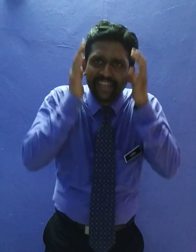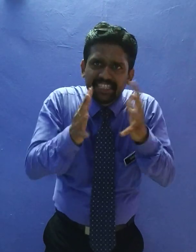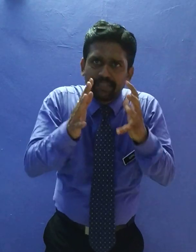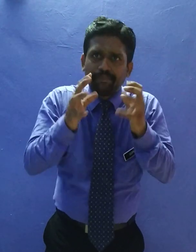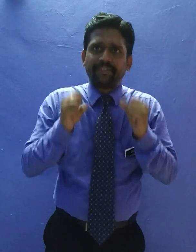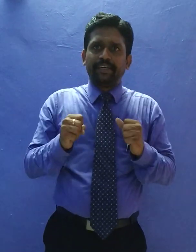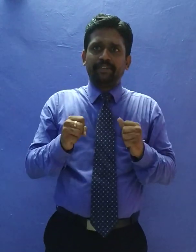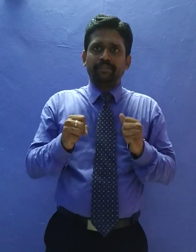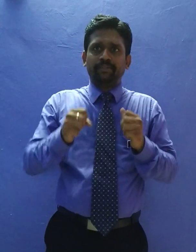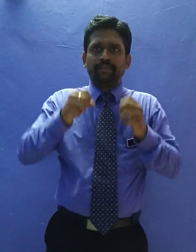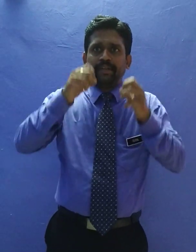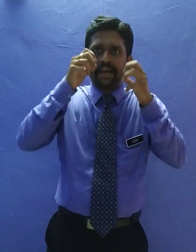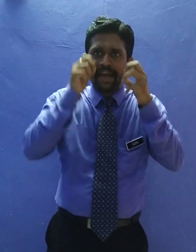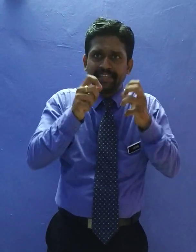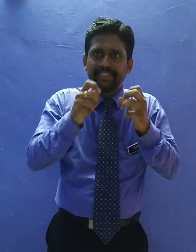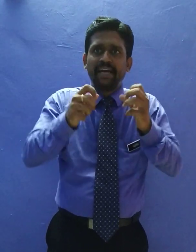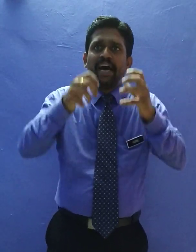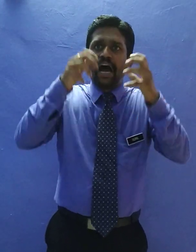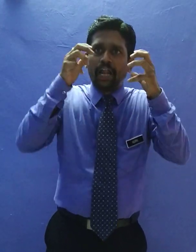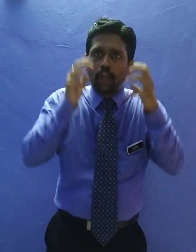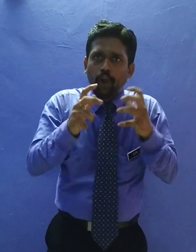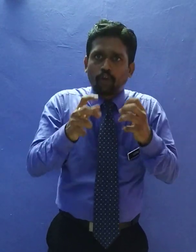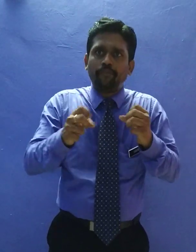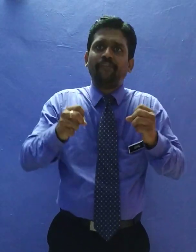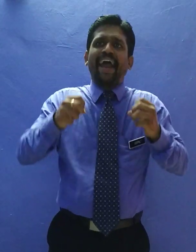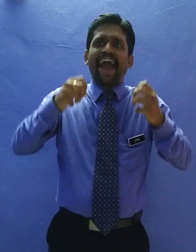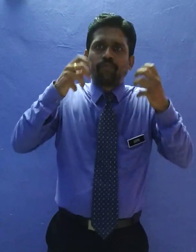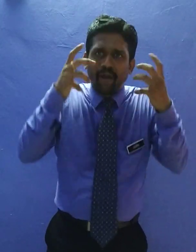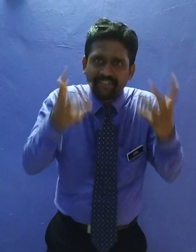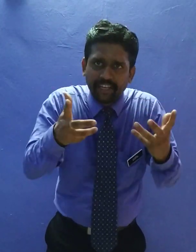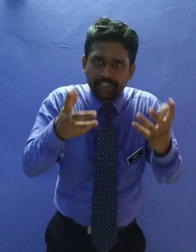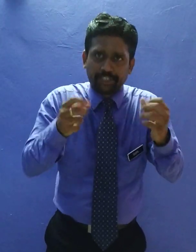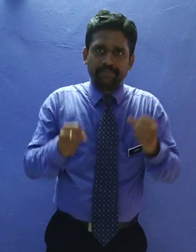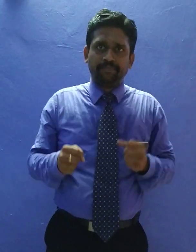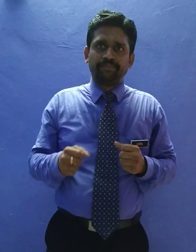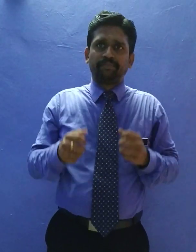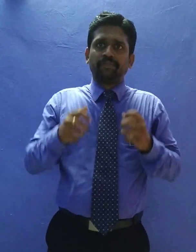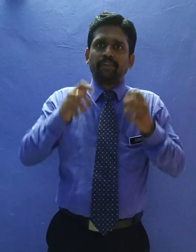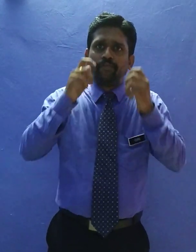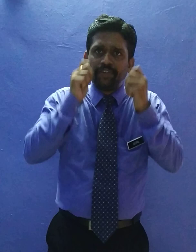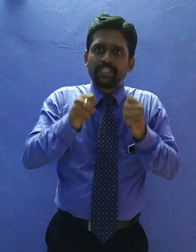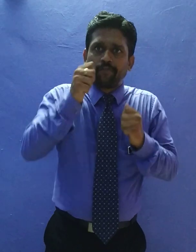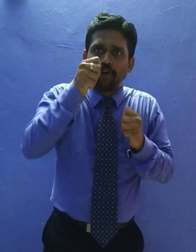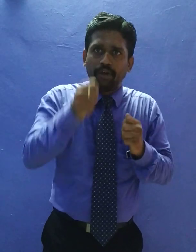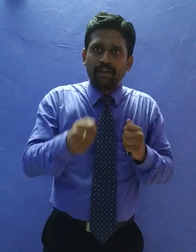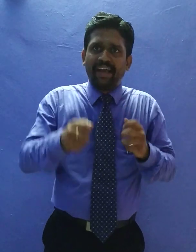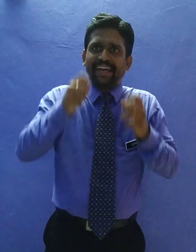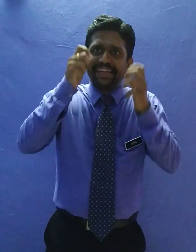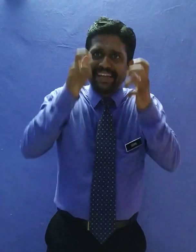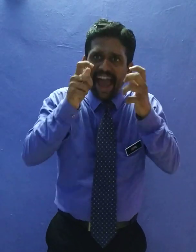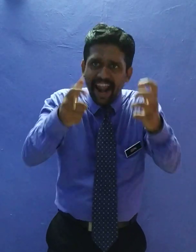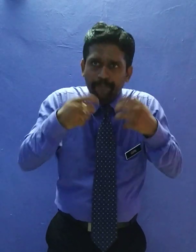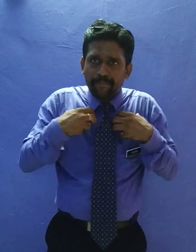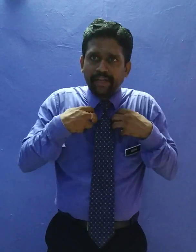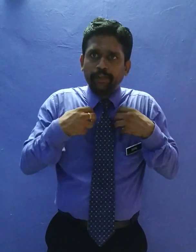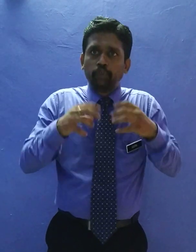This method has a lot of advantages. First of all, it helped me